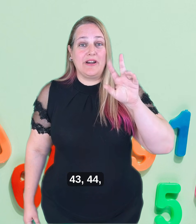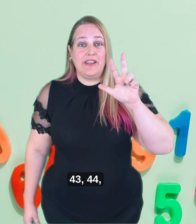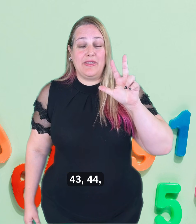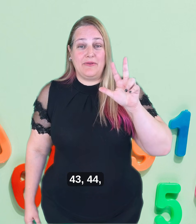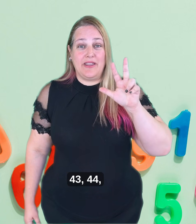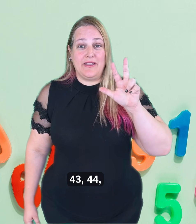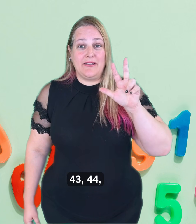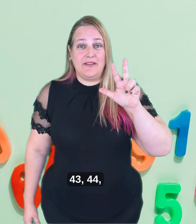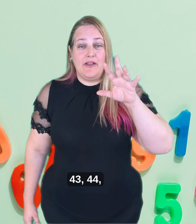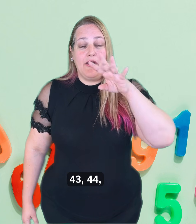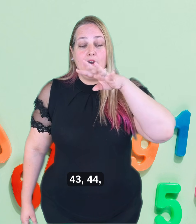43,